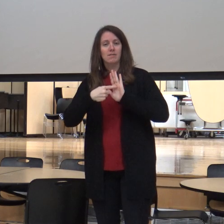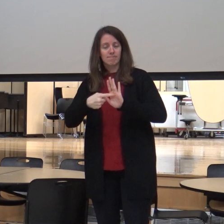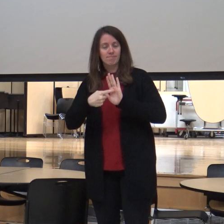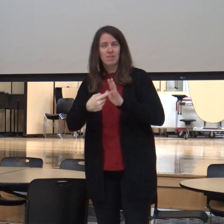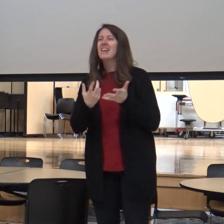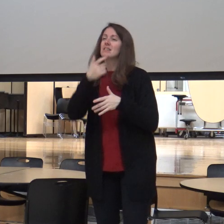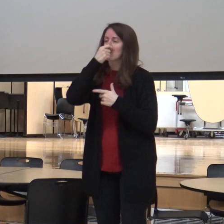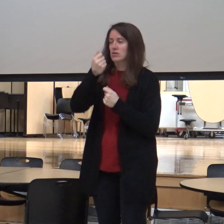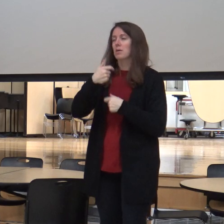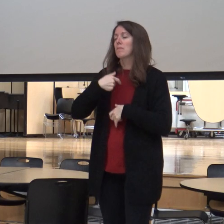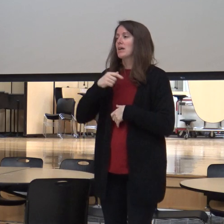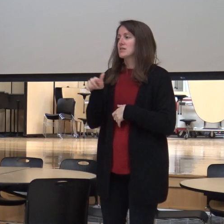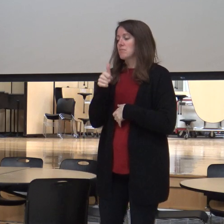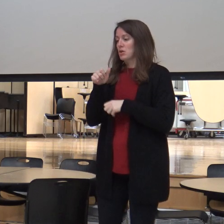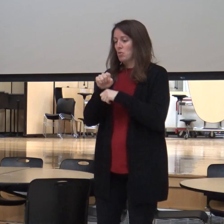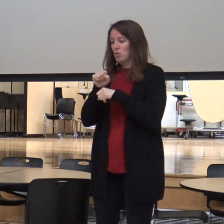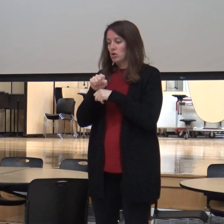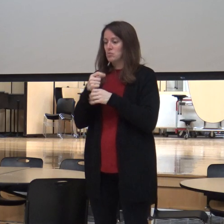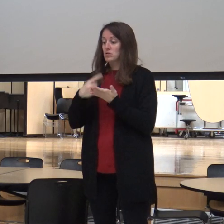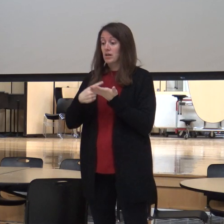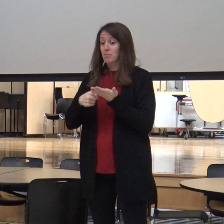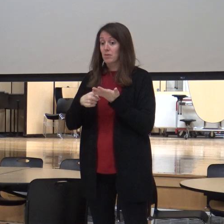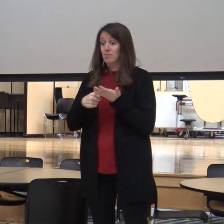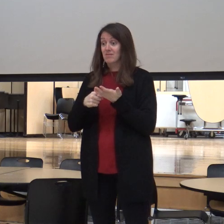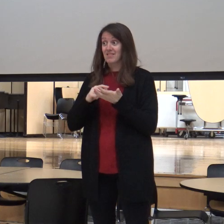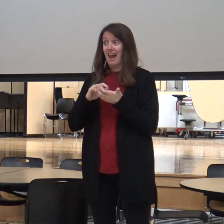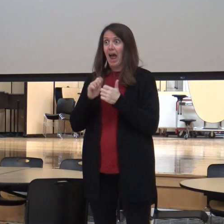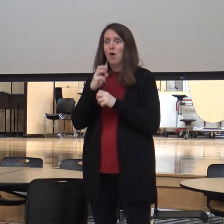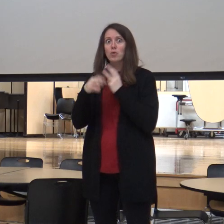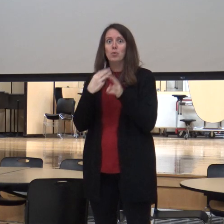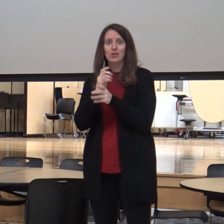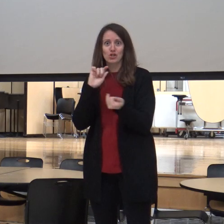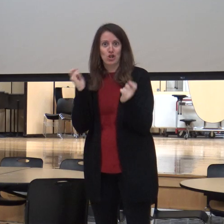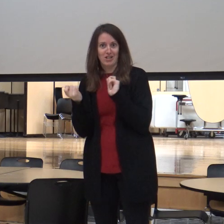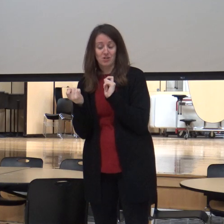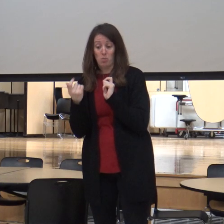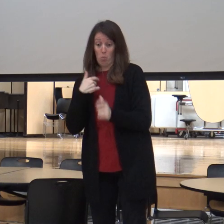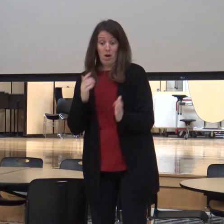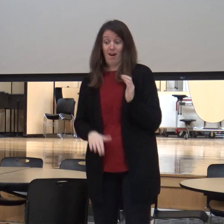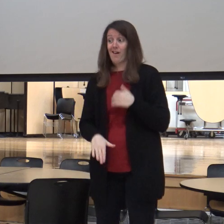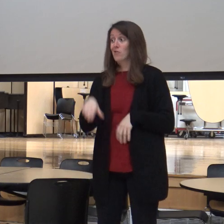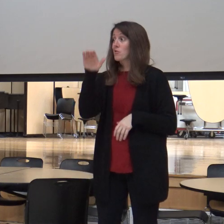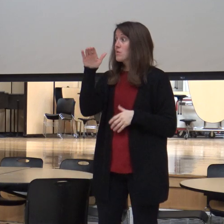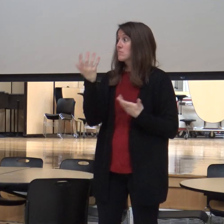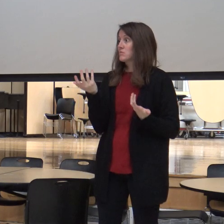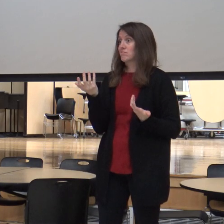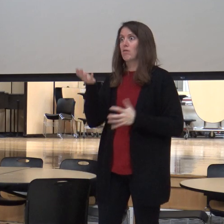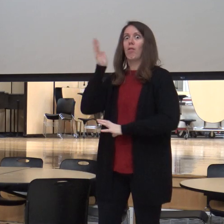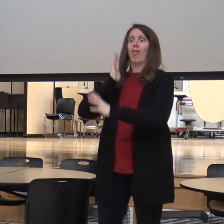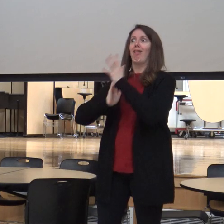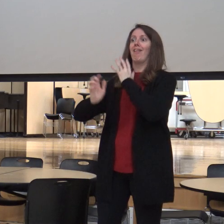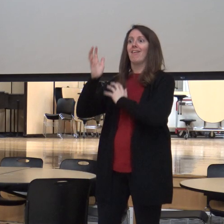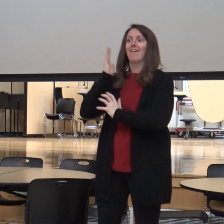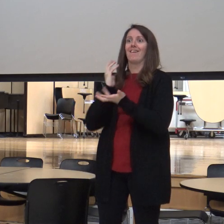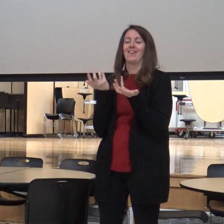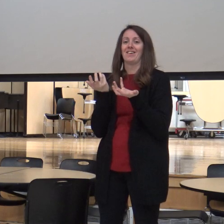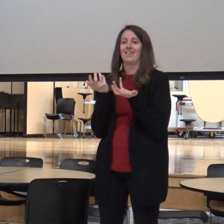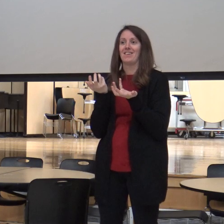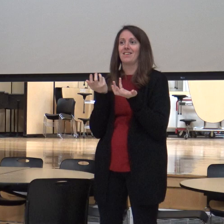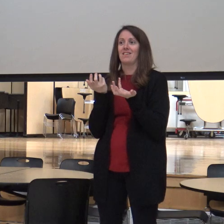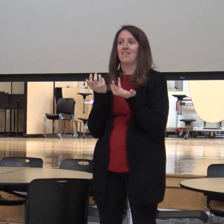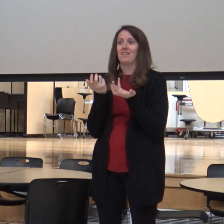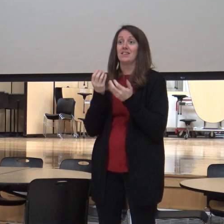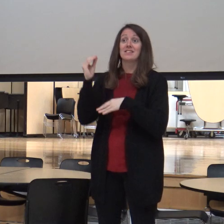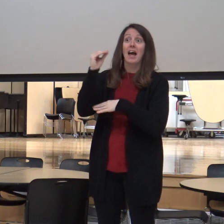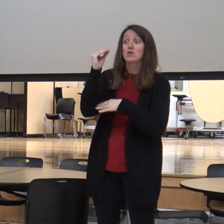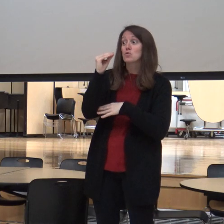today about how the world is different than when we grew up. So when I grew up, it was a long time ago. Fire just started, the dinosaurs